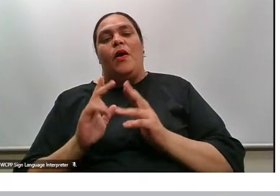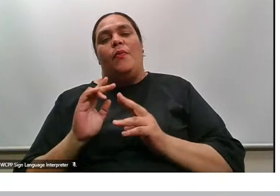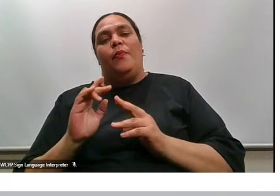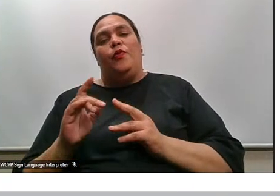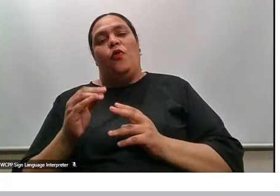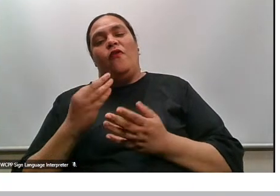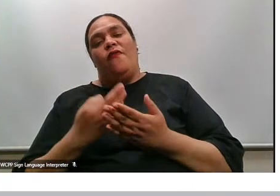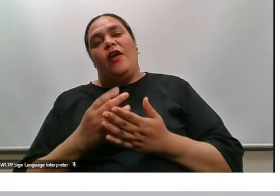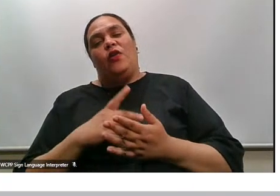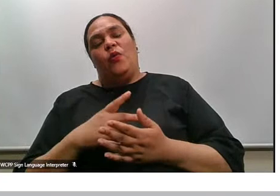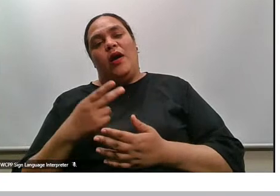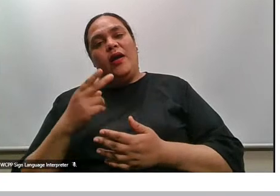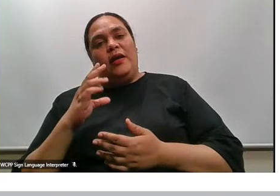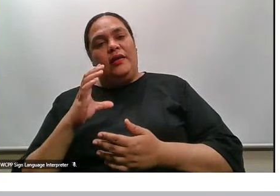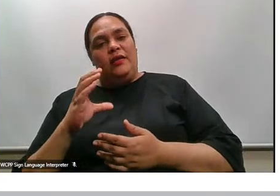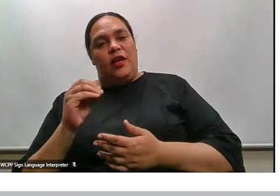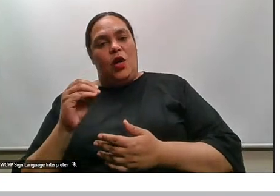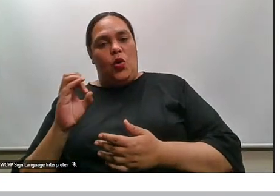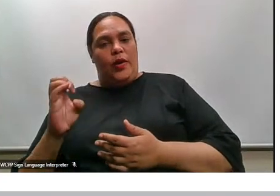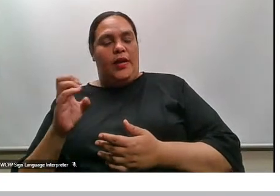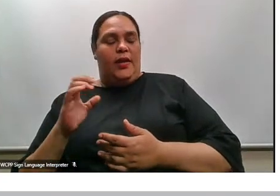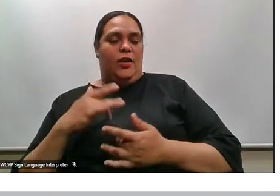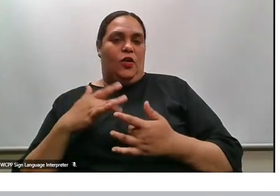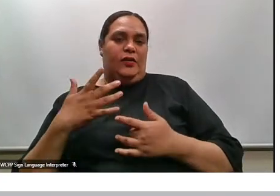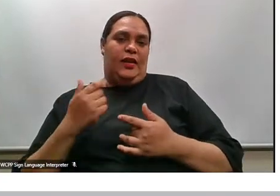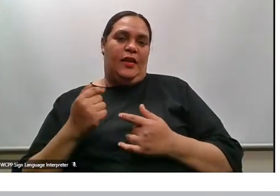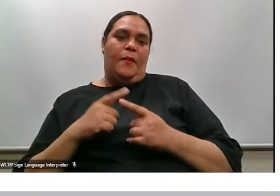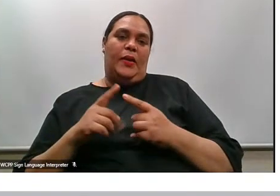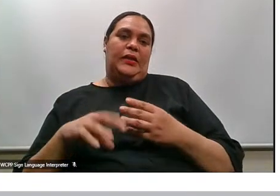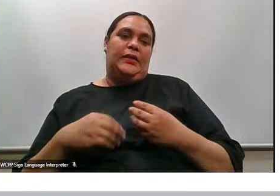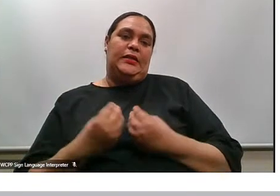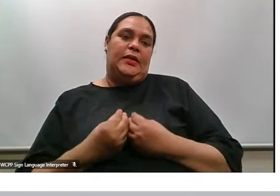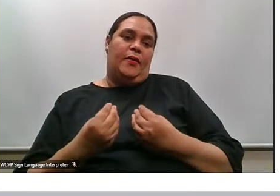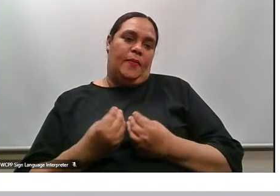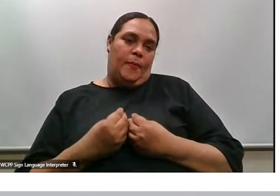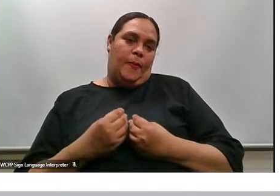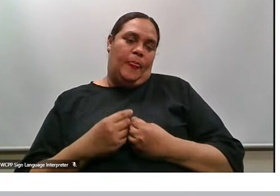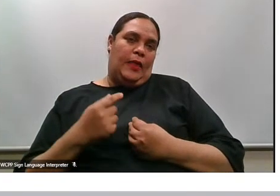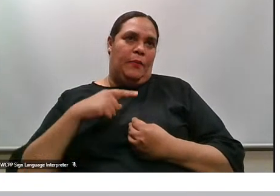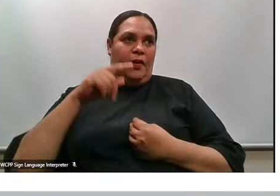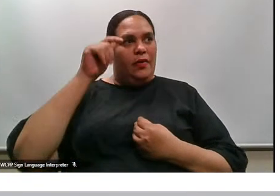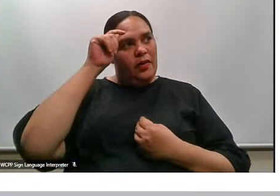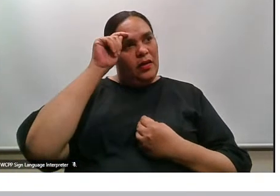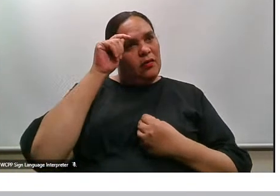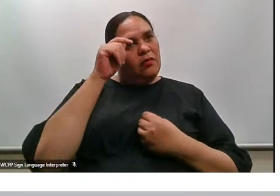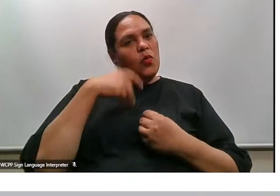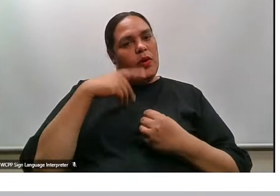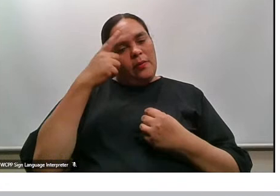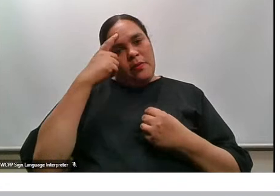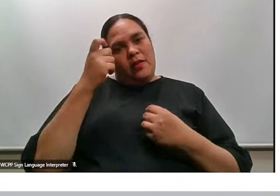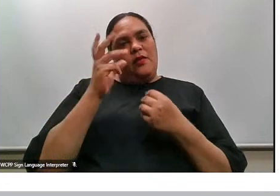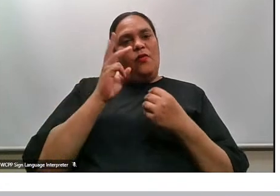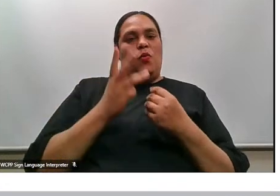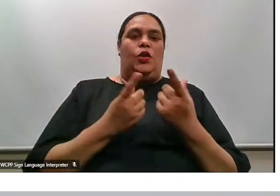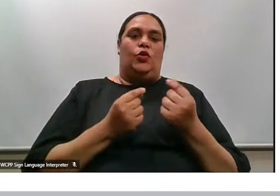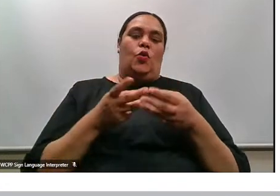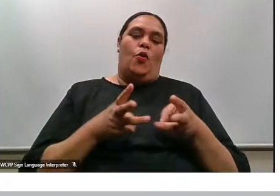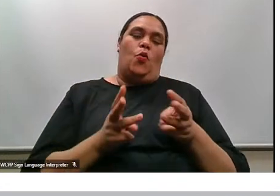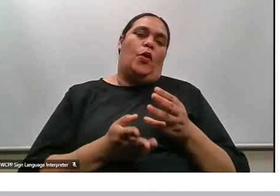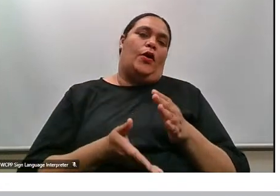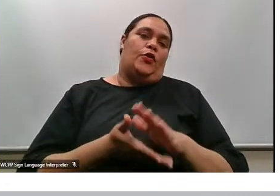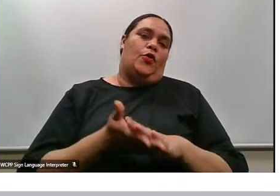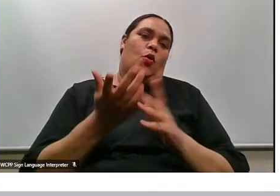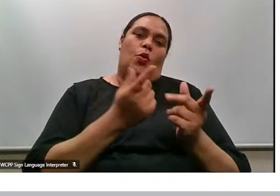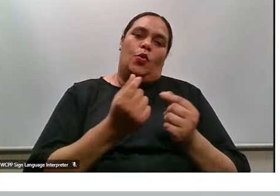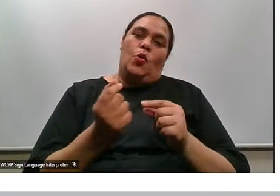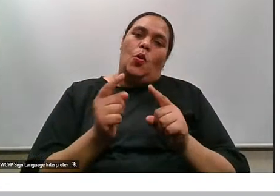as COE is concerned has been something that I think we believe is the way to go.